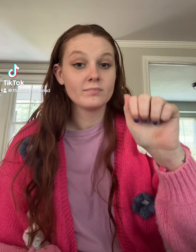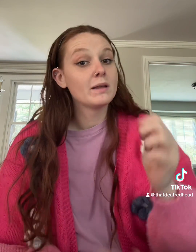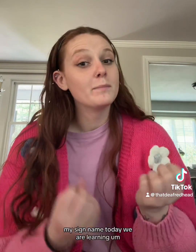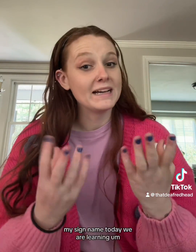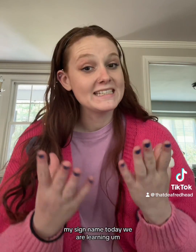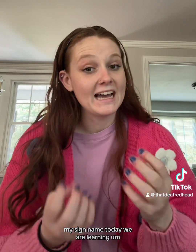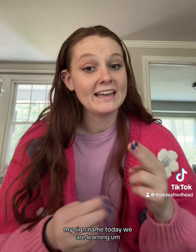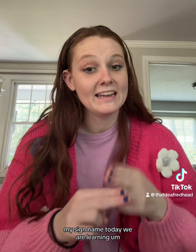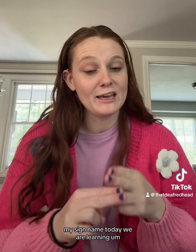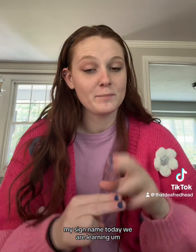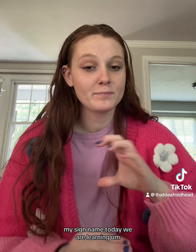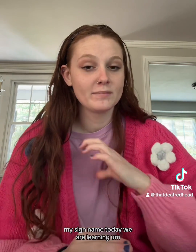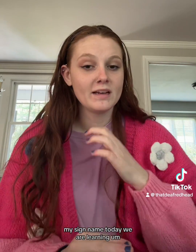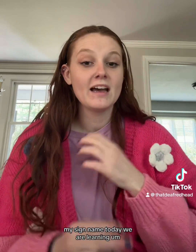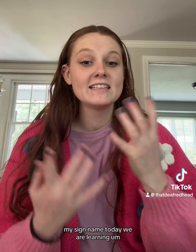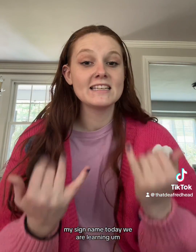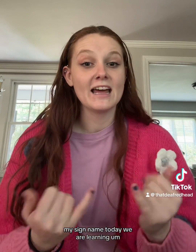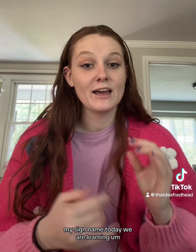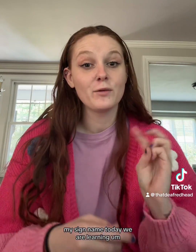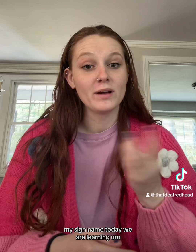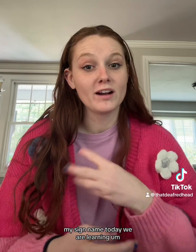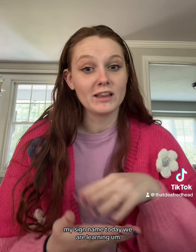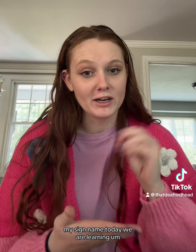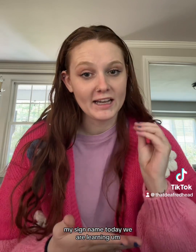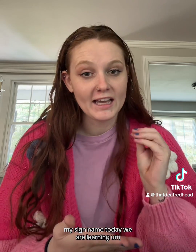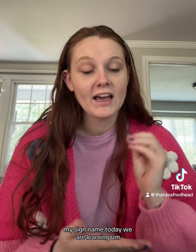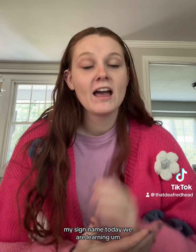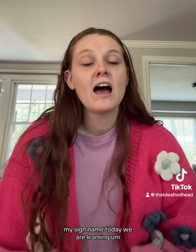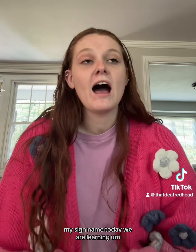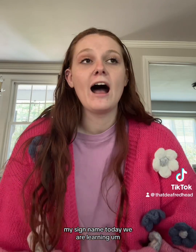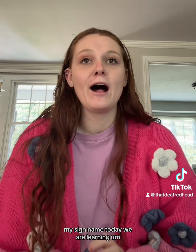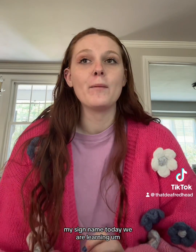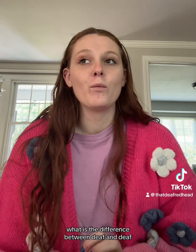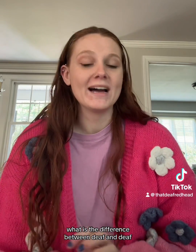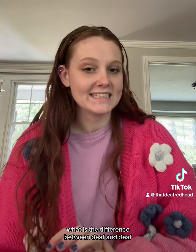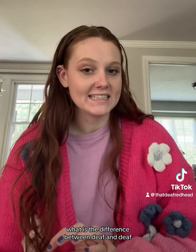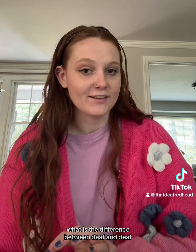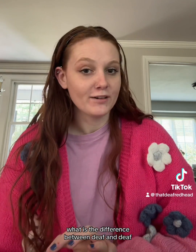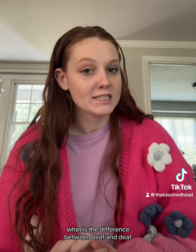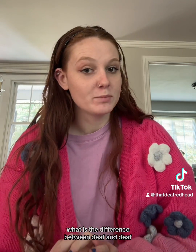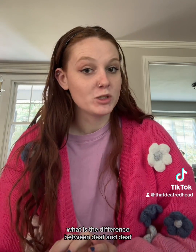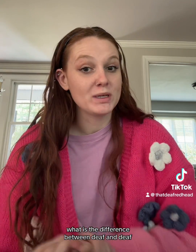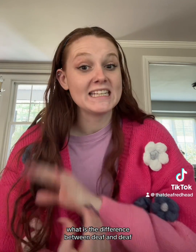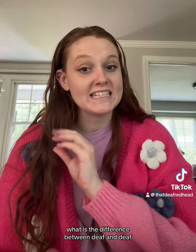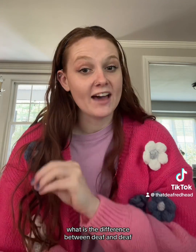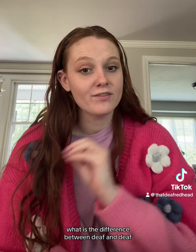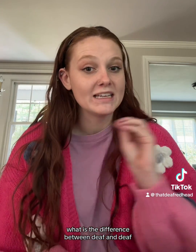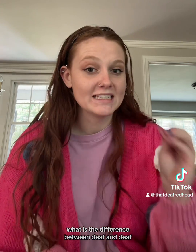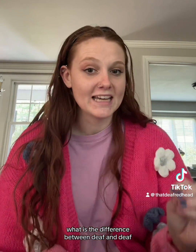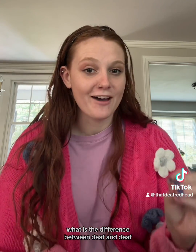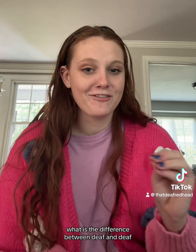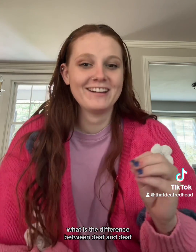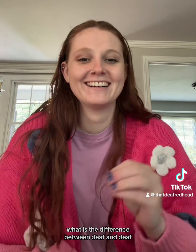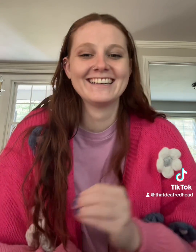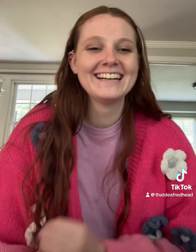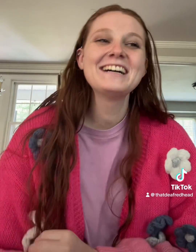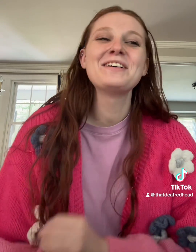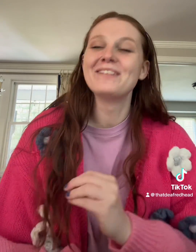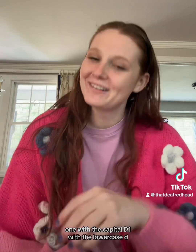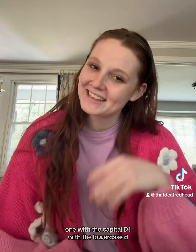My sign name. Today we are learning what is the difference between deaf and deaf. One with the